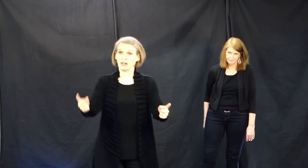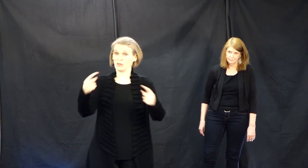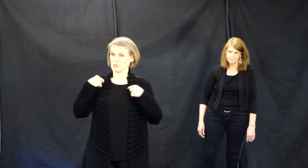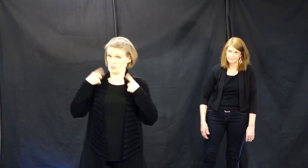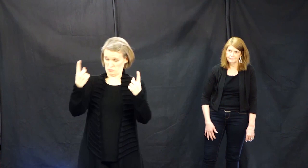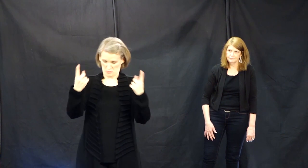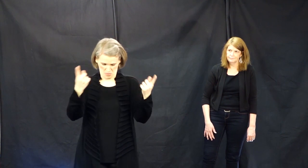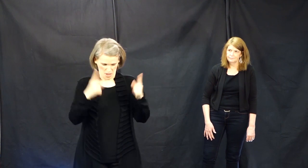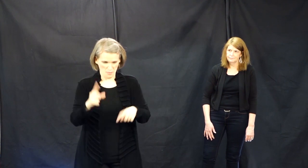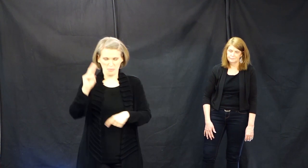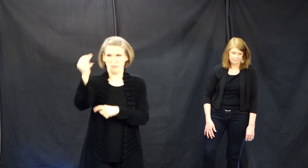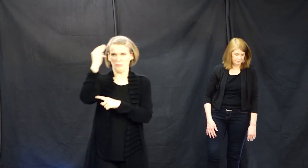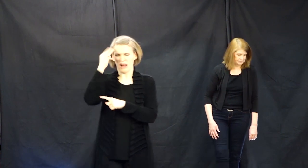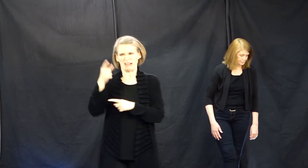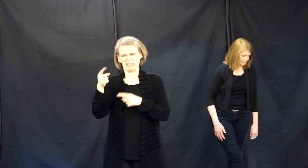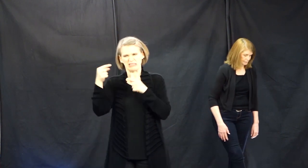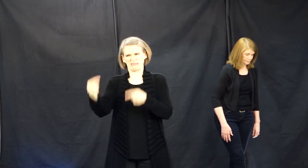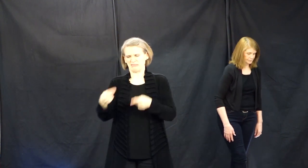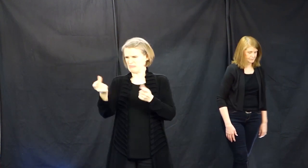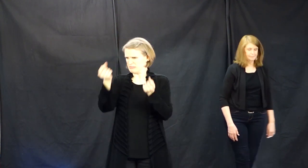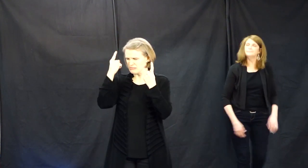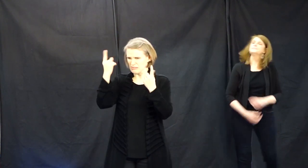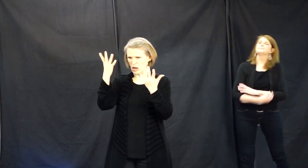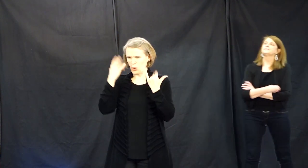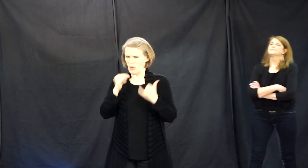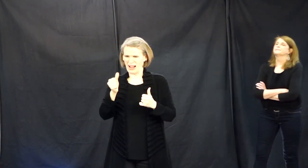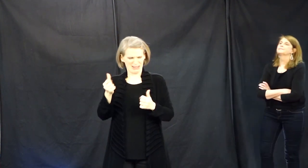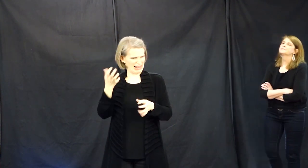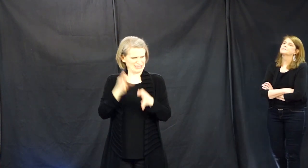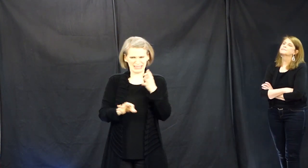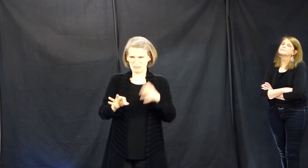Meanwhile, Madison is grappling with the fact that not every issue can be settled